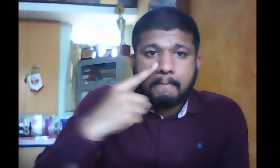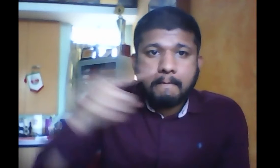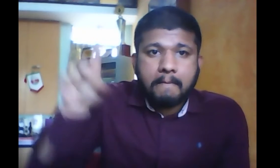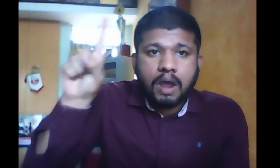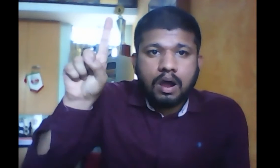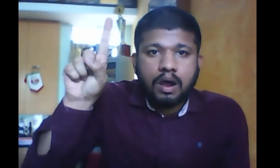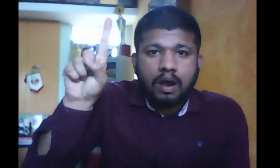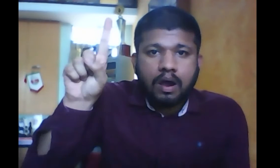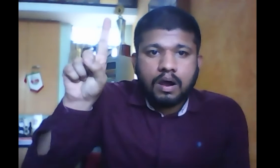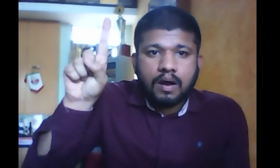Mother.